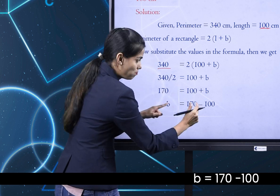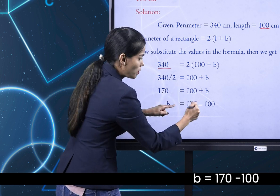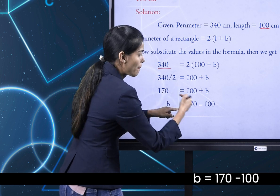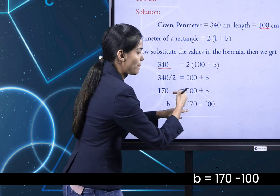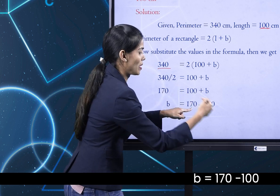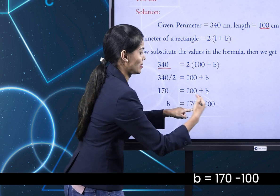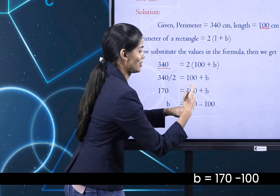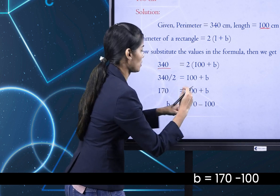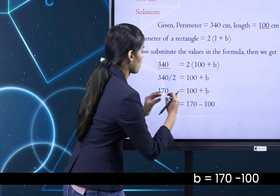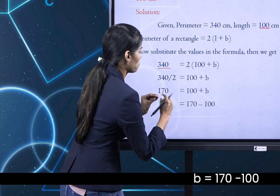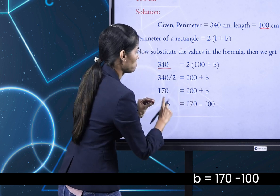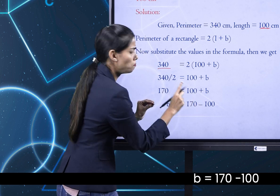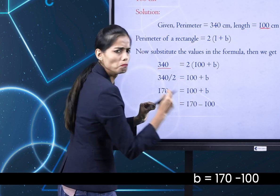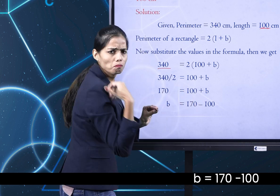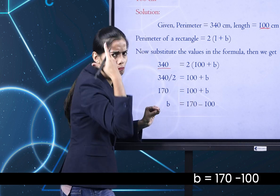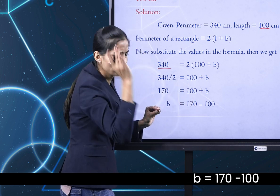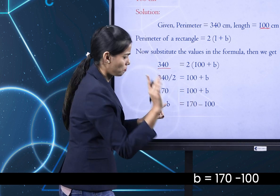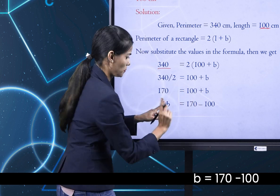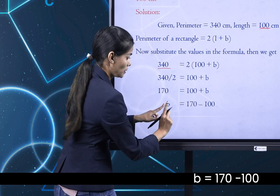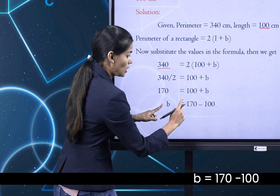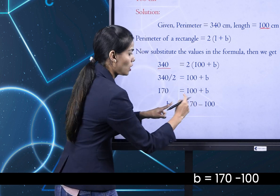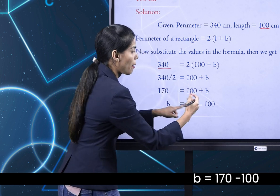B is equal to 170 minus 100.